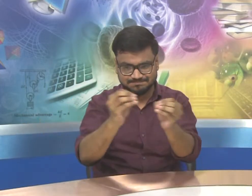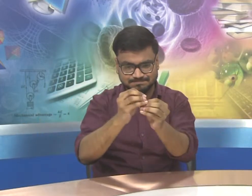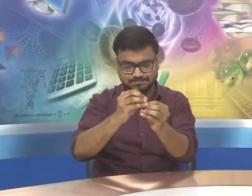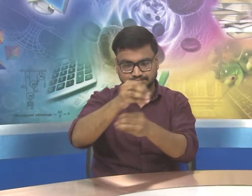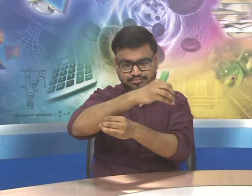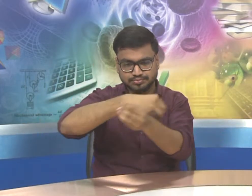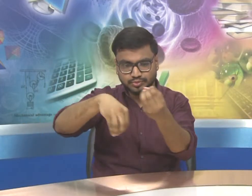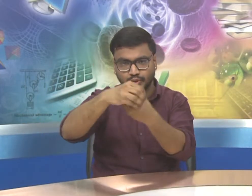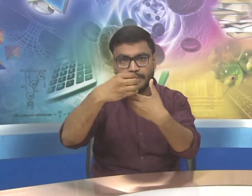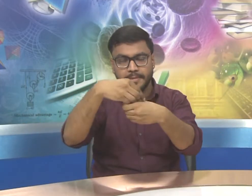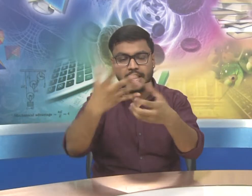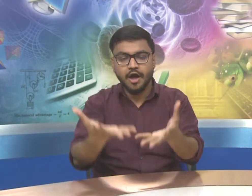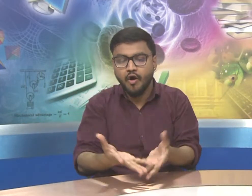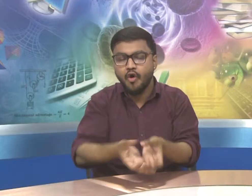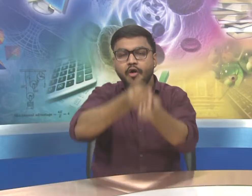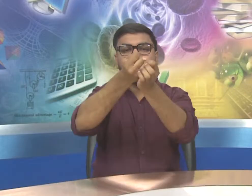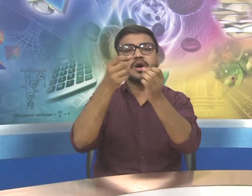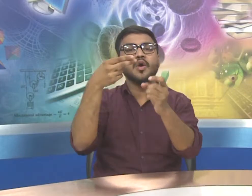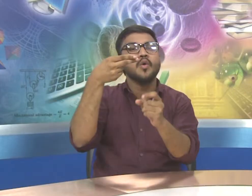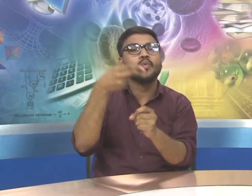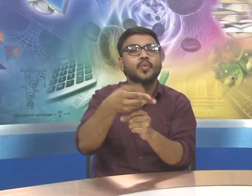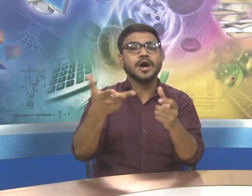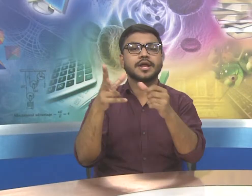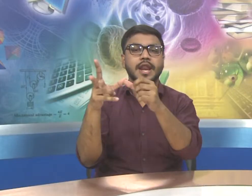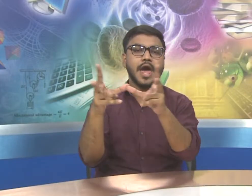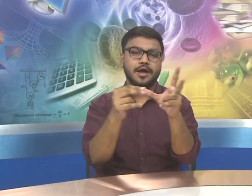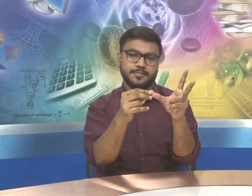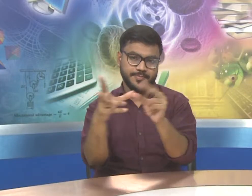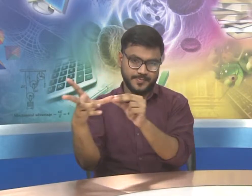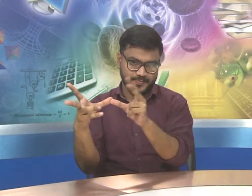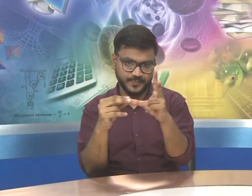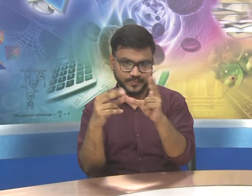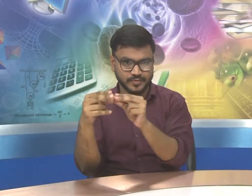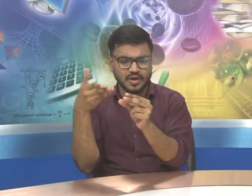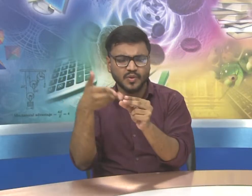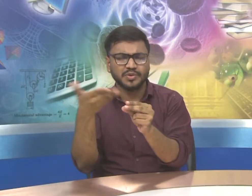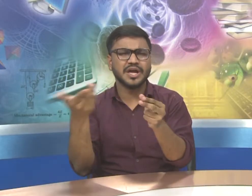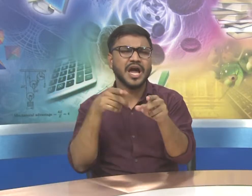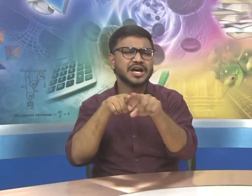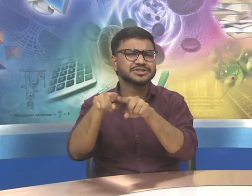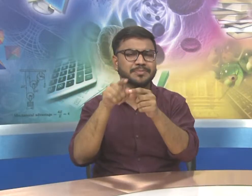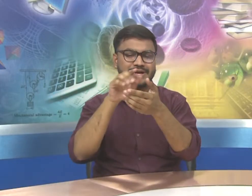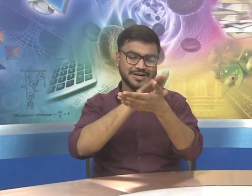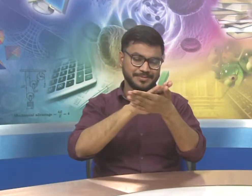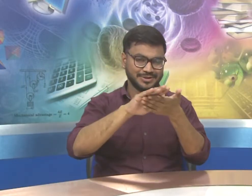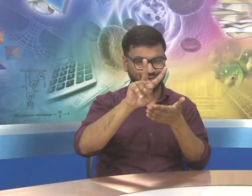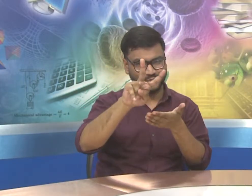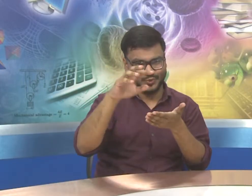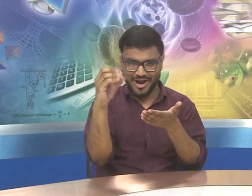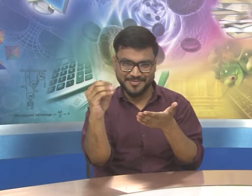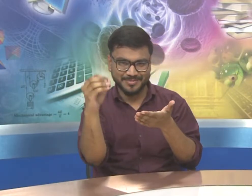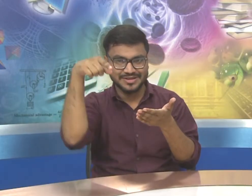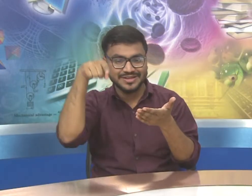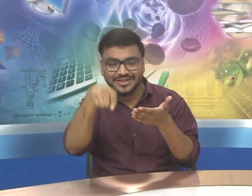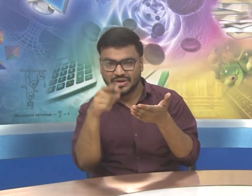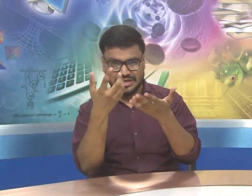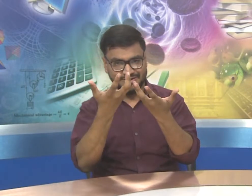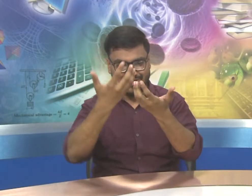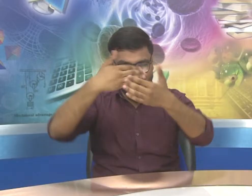For example, when different atoms combine, they become molecules. For instance,